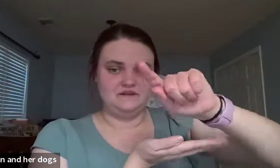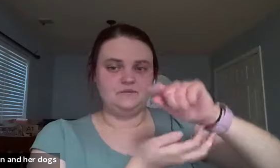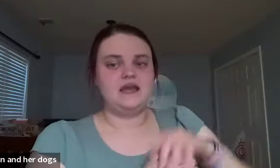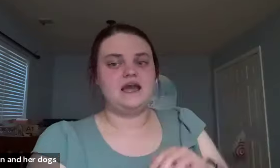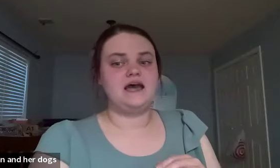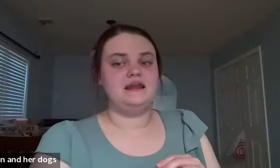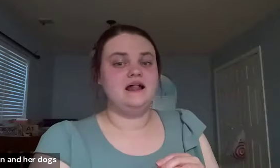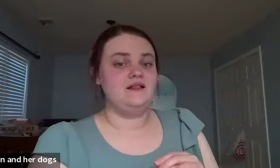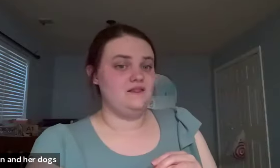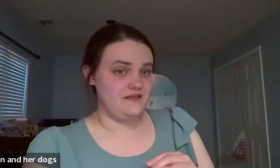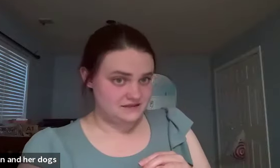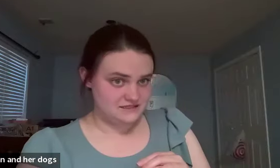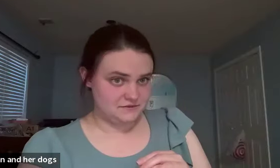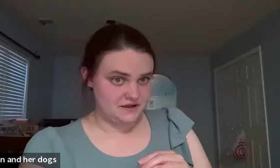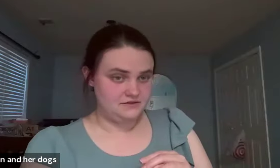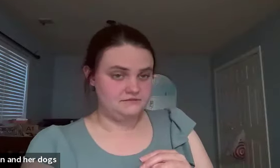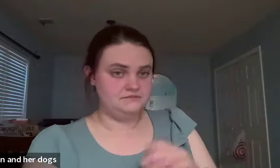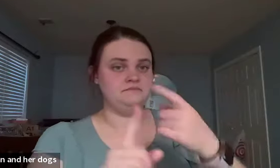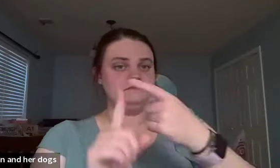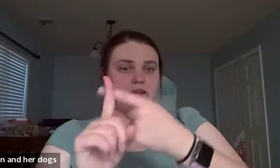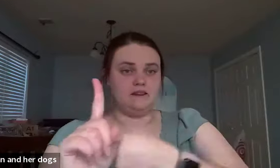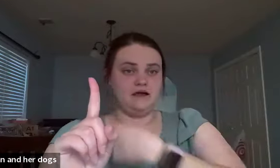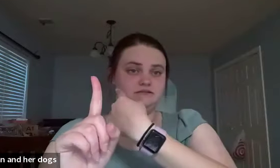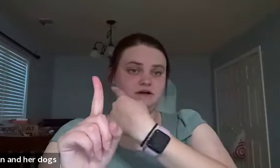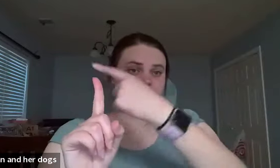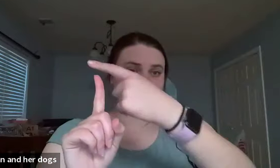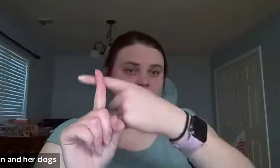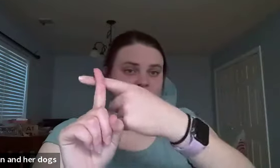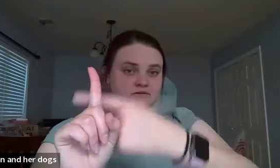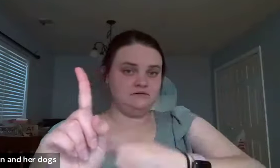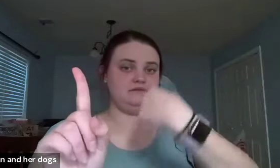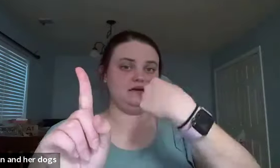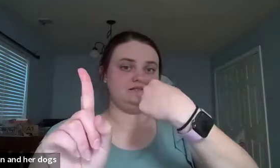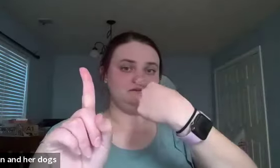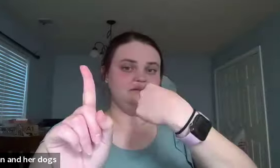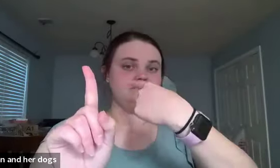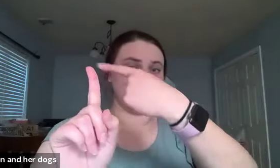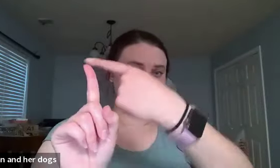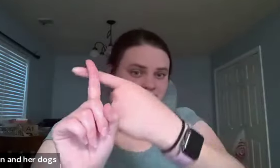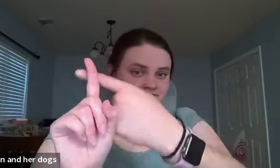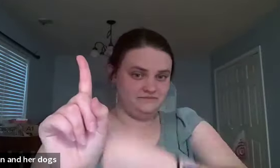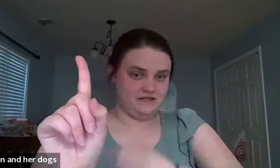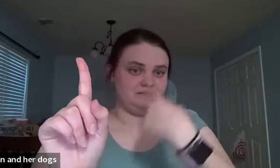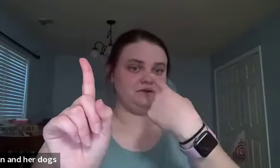Then we had last month, last month, last month, last